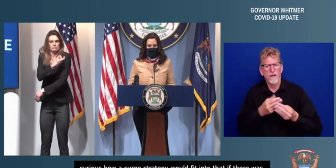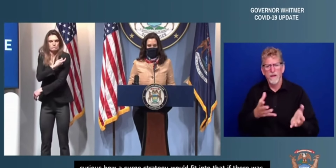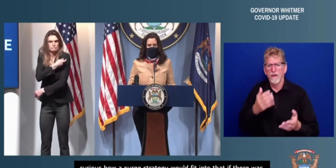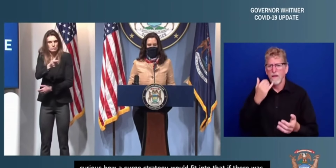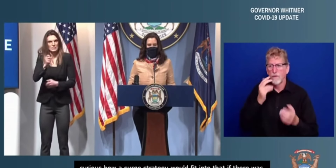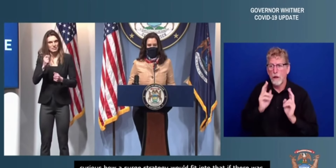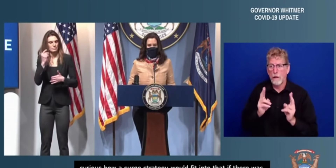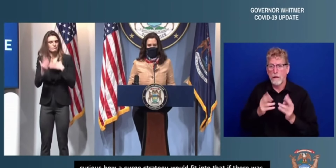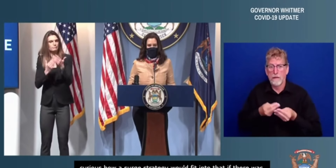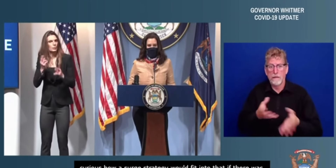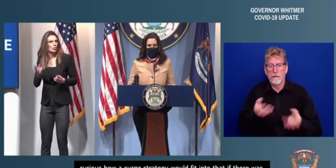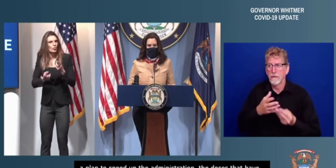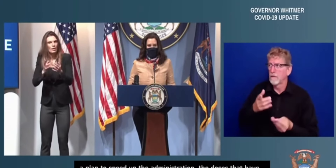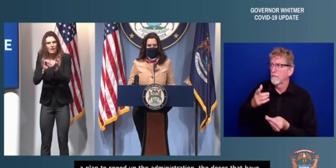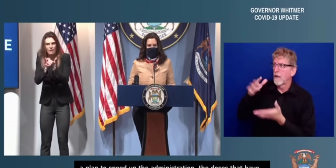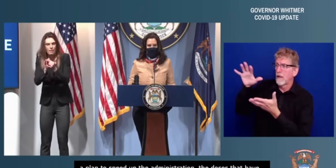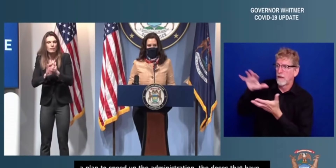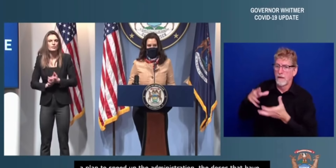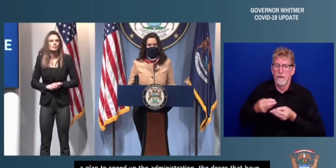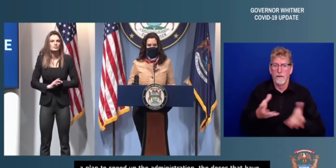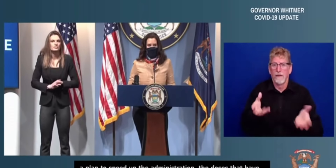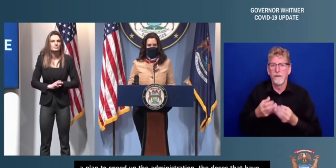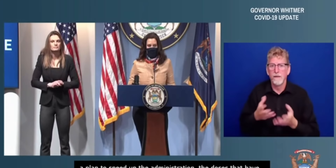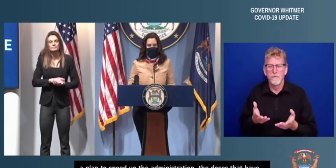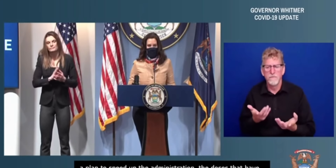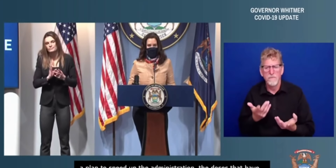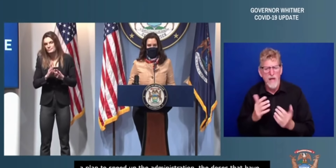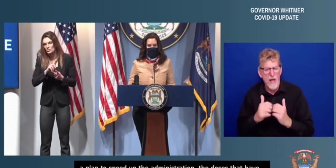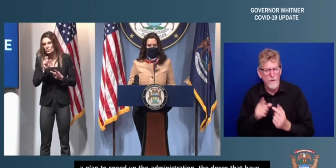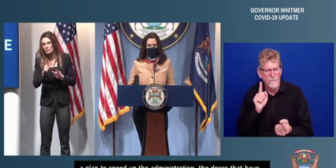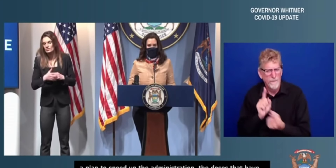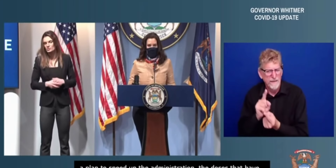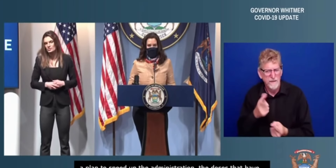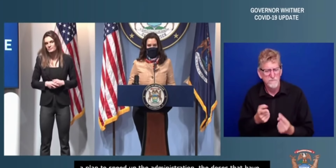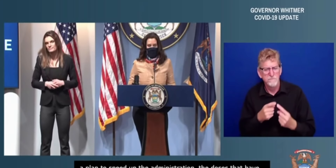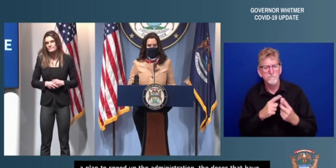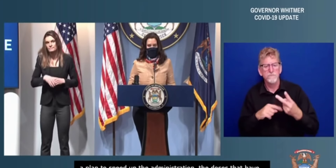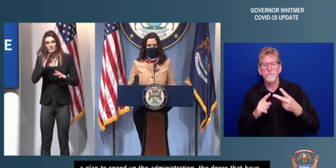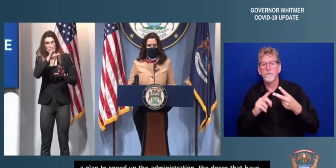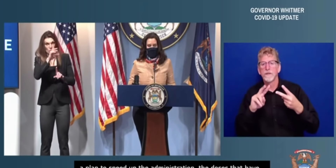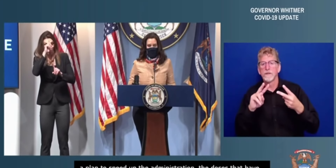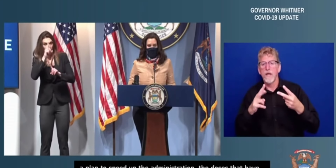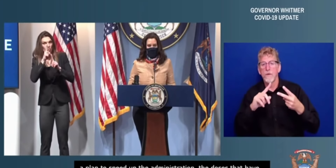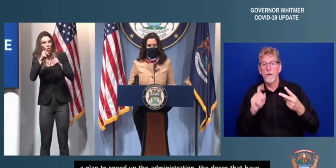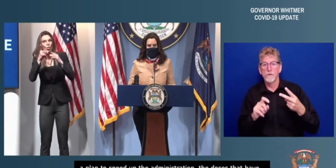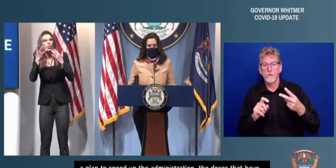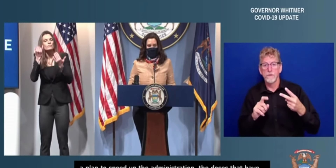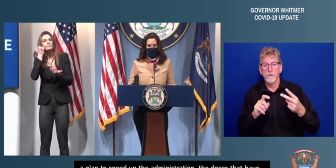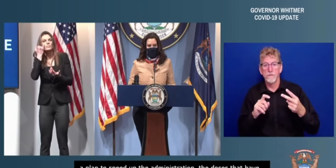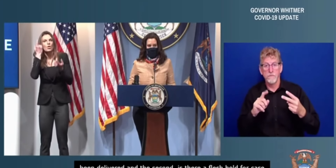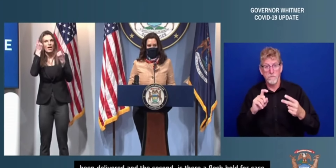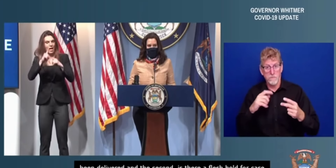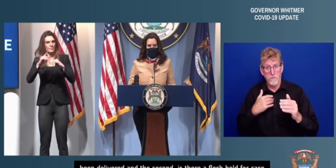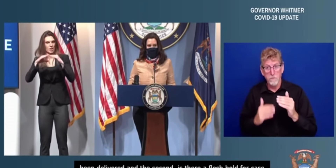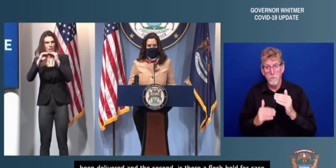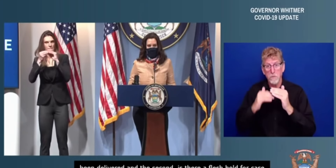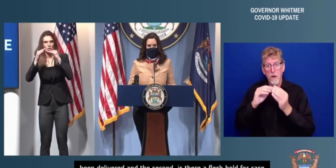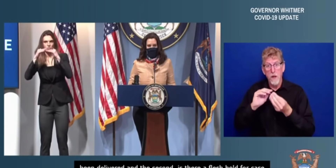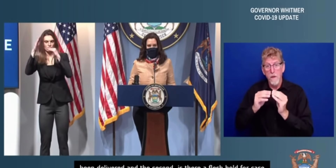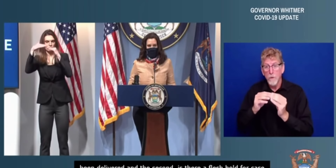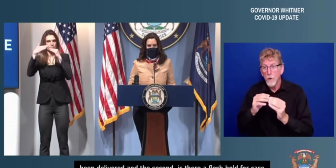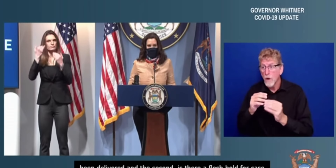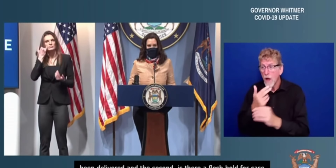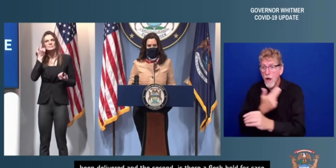second is there a threshold for case numbers or hospitalization numbers or any other kind